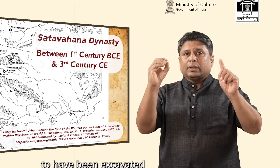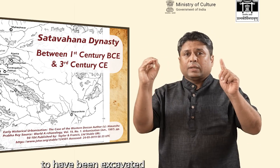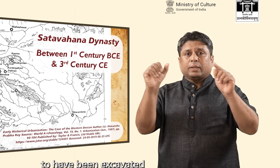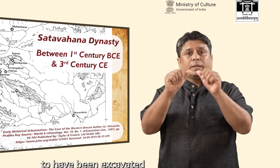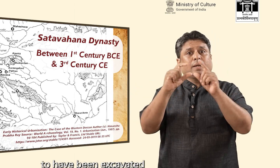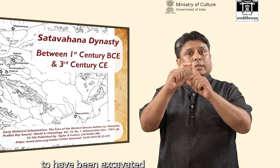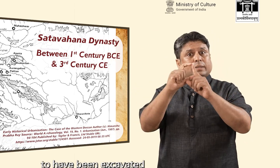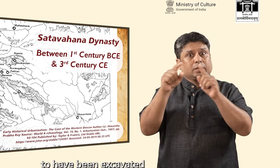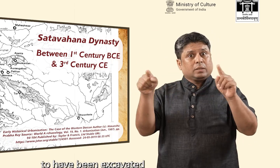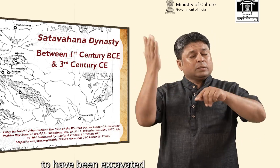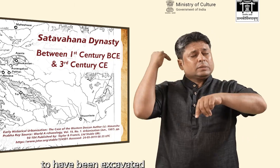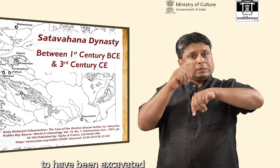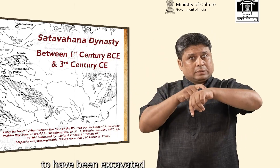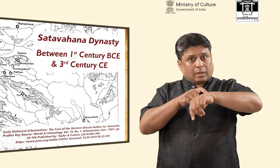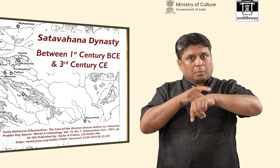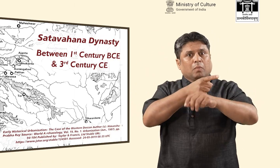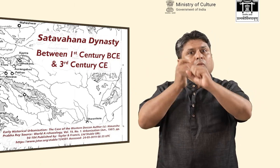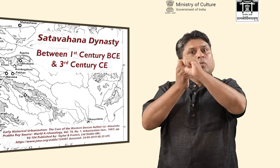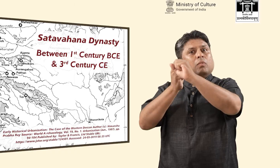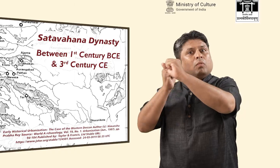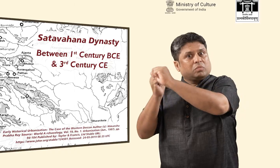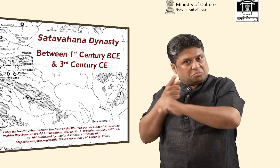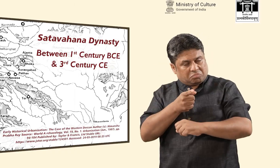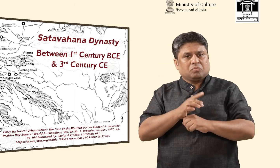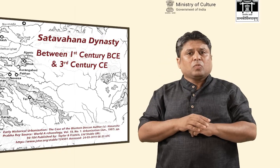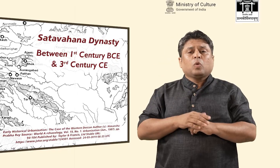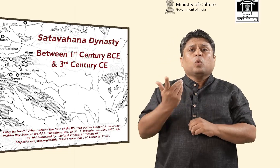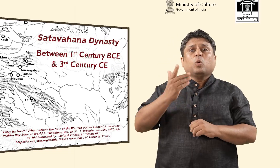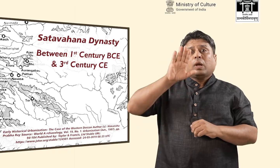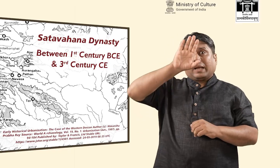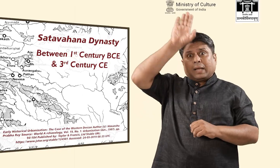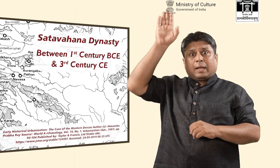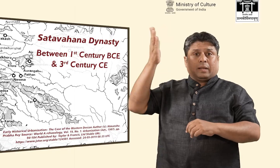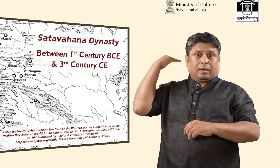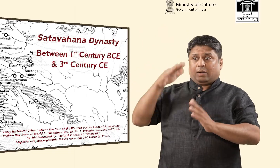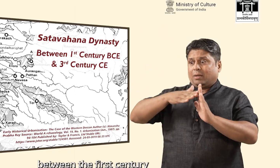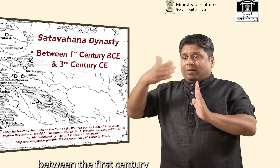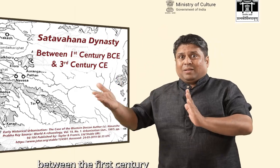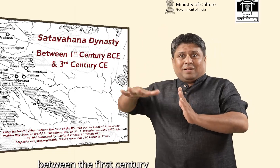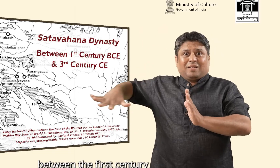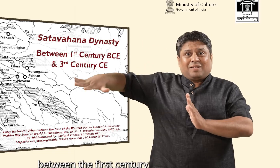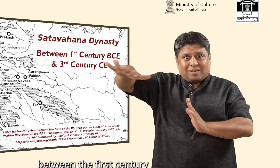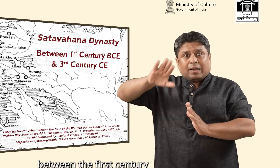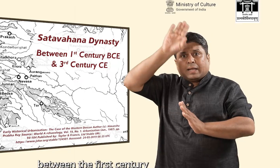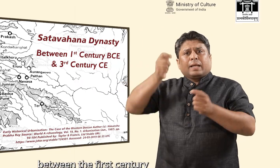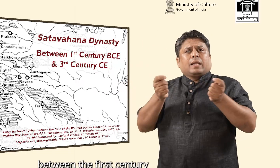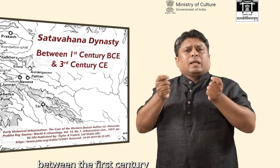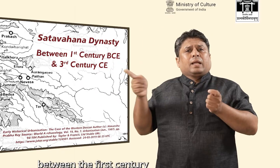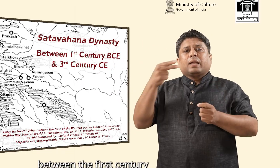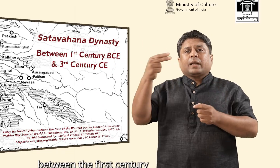of the Satvahan dynasty, which controlled large parts of the Deccan between the 1st century